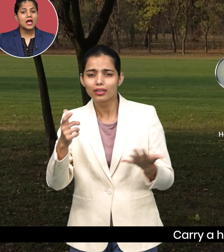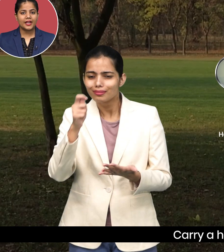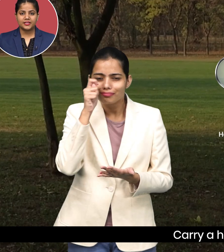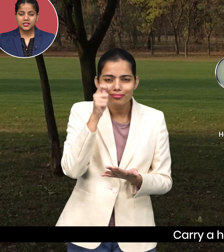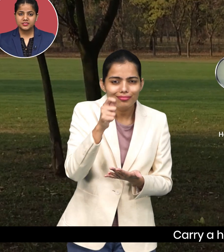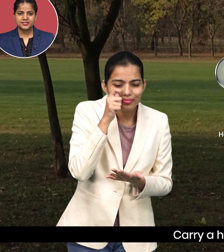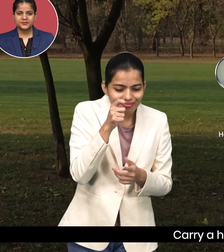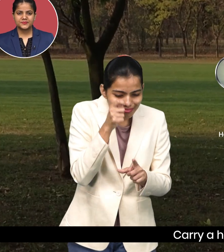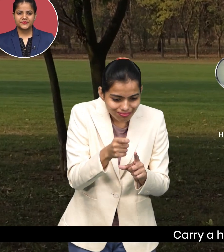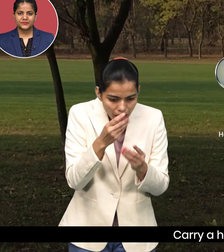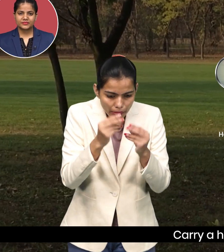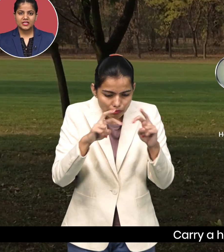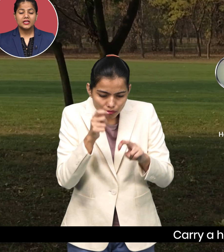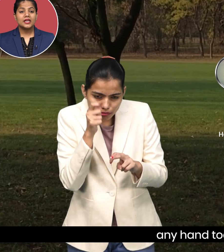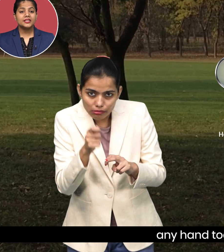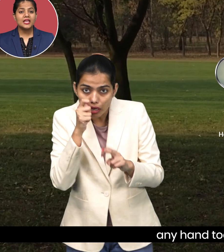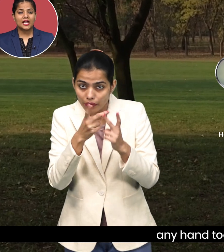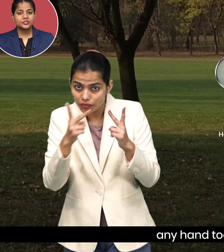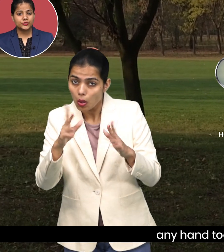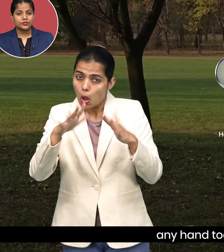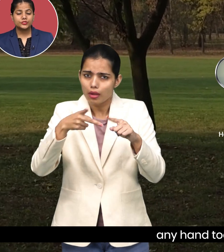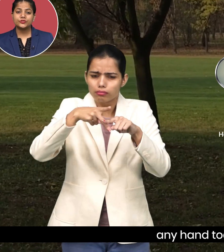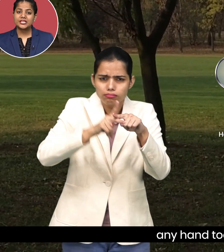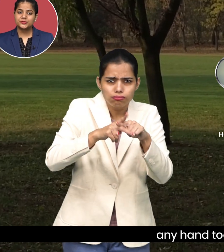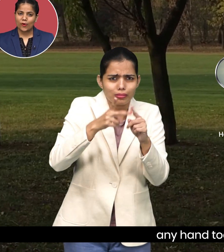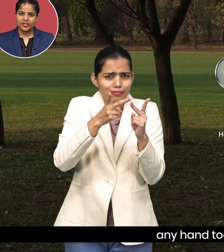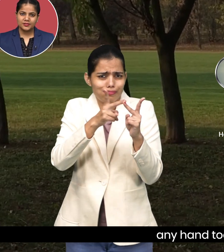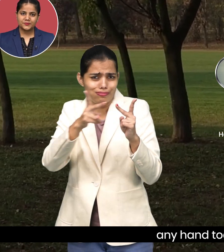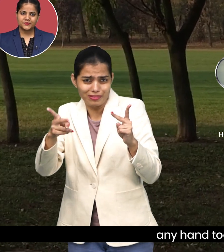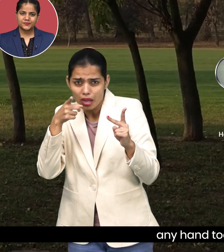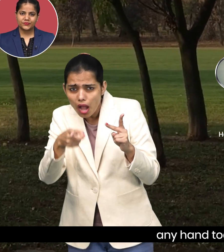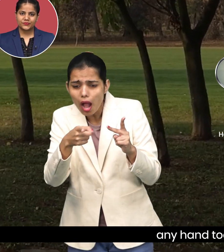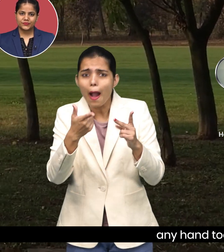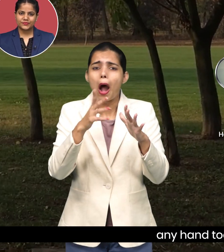Carry a hand lens, any hand tool to dig soil,